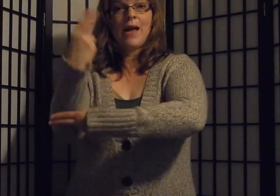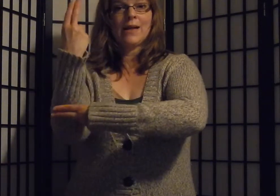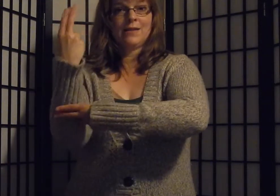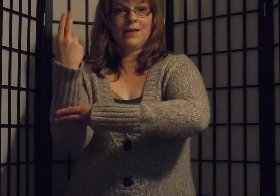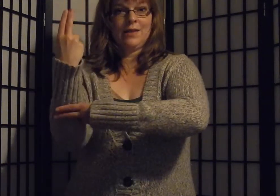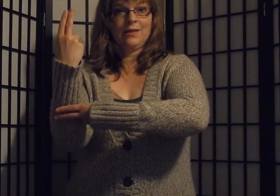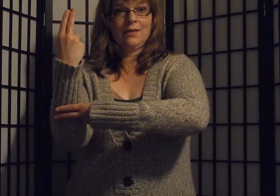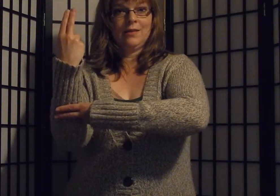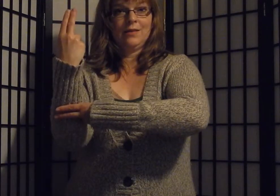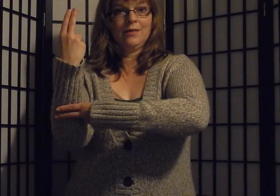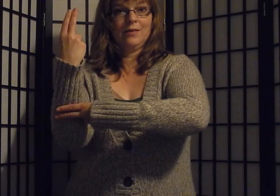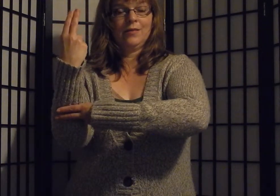Gymnastics.